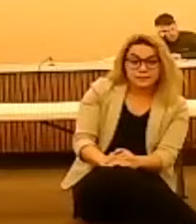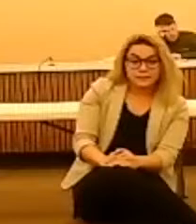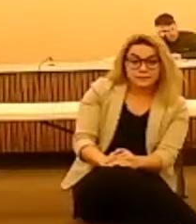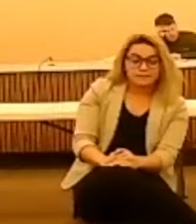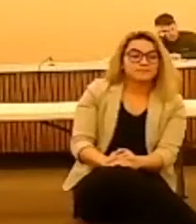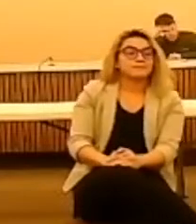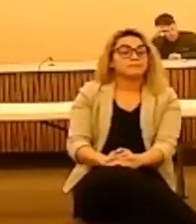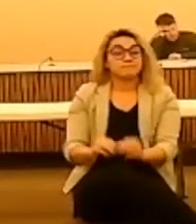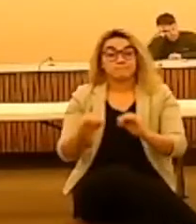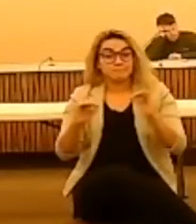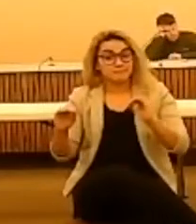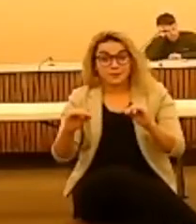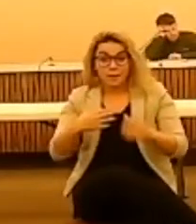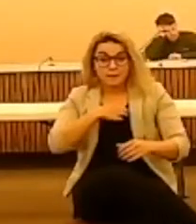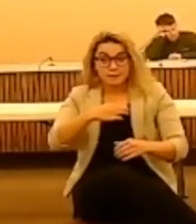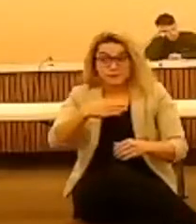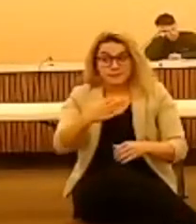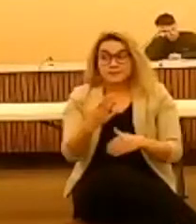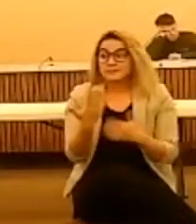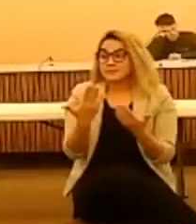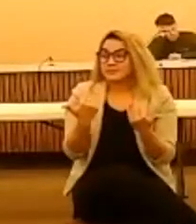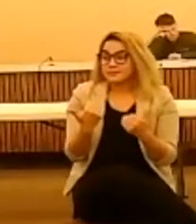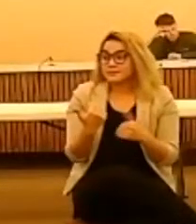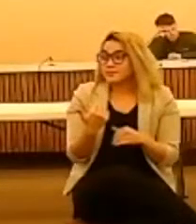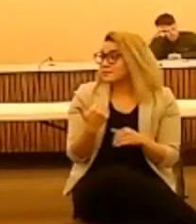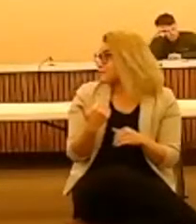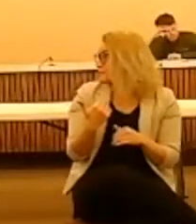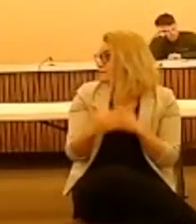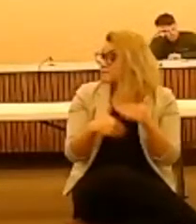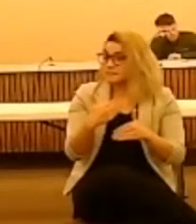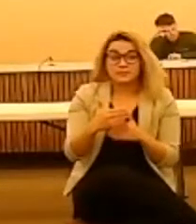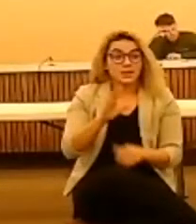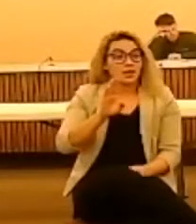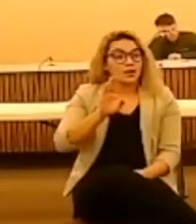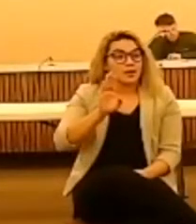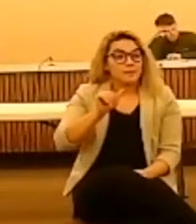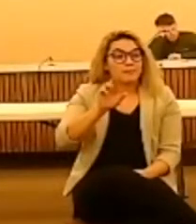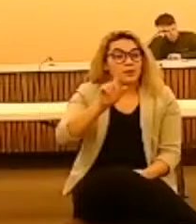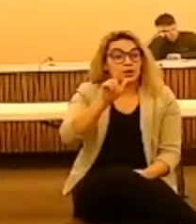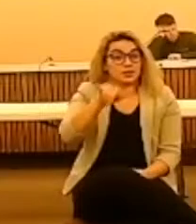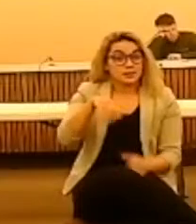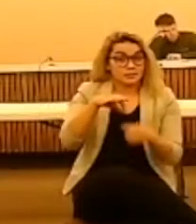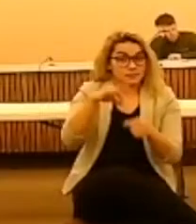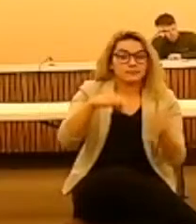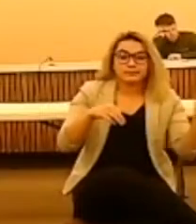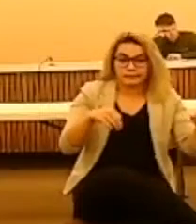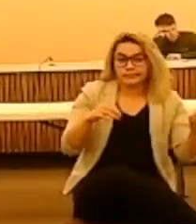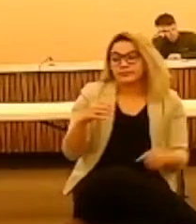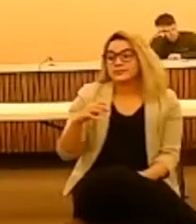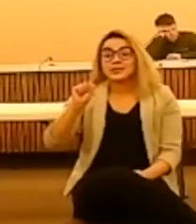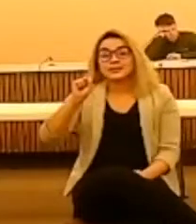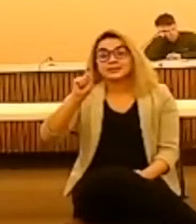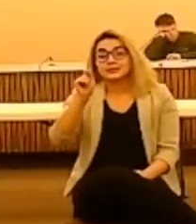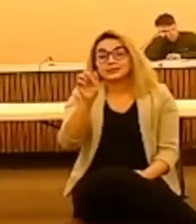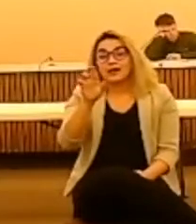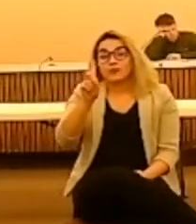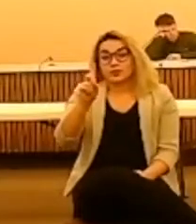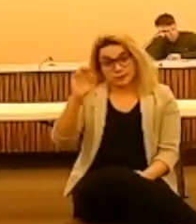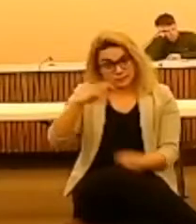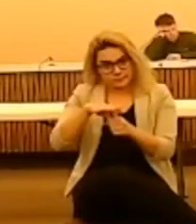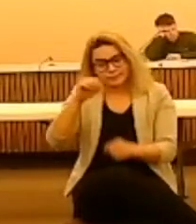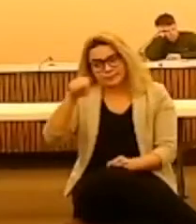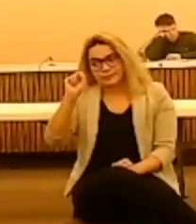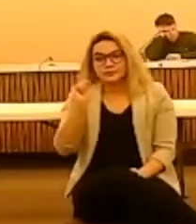Hearing none, please call the roll. Councilmember Barley. Aye. Councilmember Stafford. Aye.